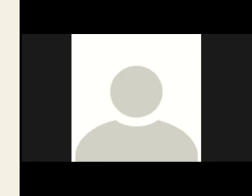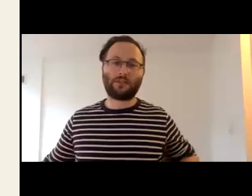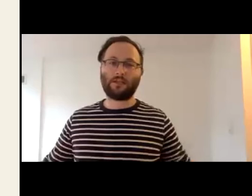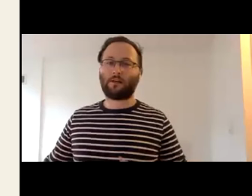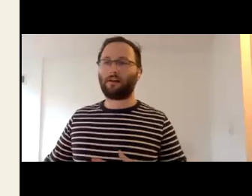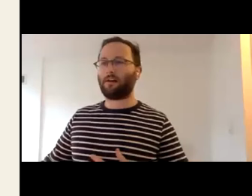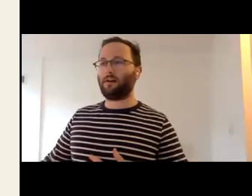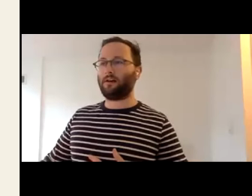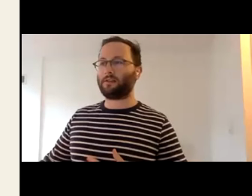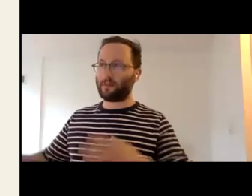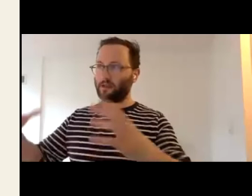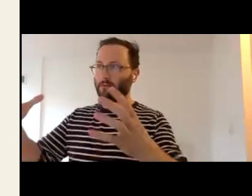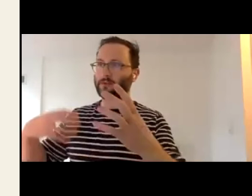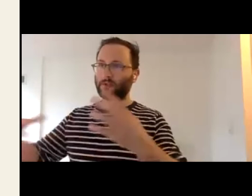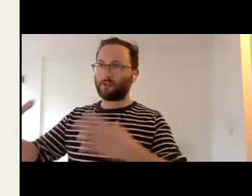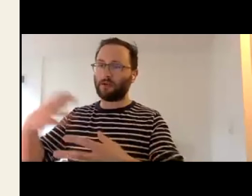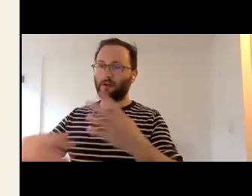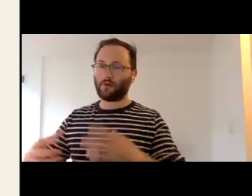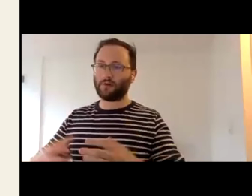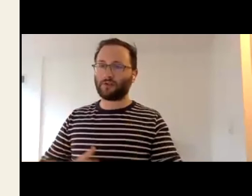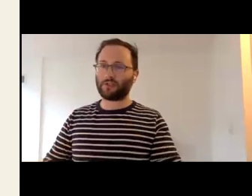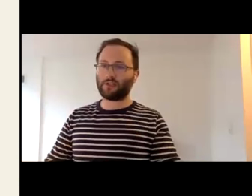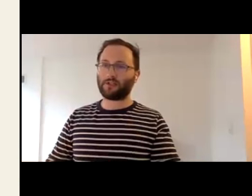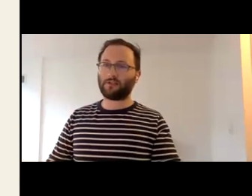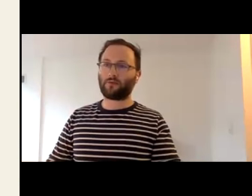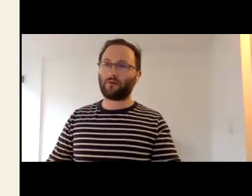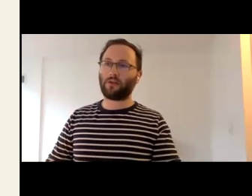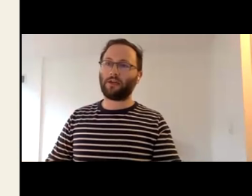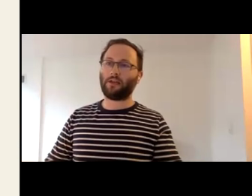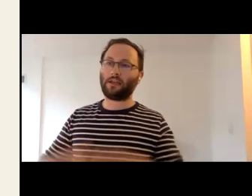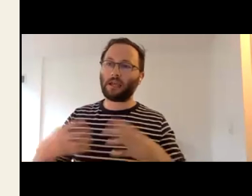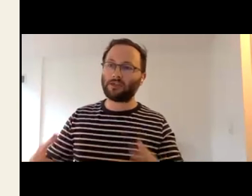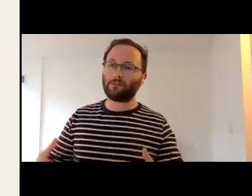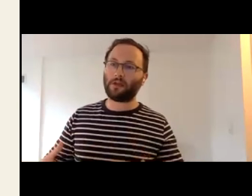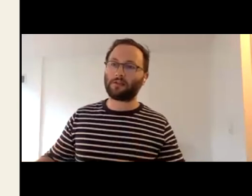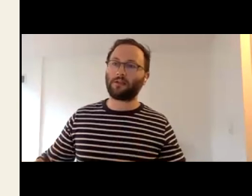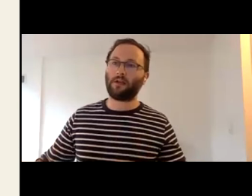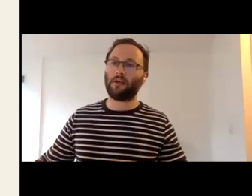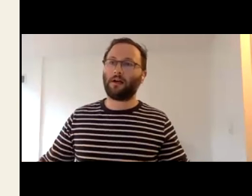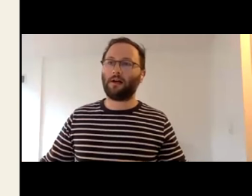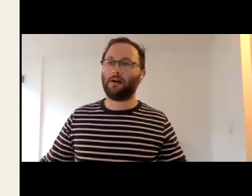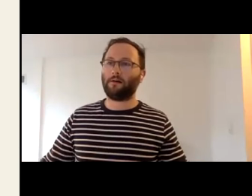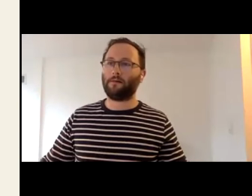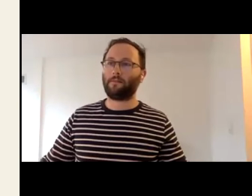So I'm seeing some themes emerge just as this is rolling in. Engagement,